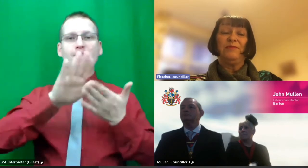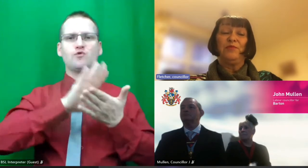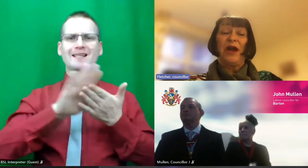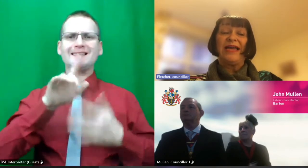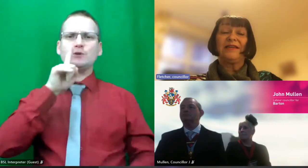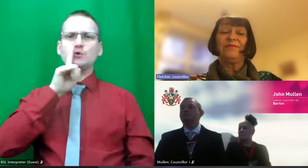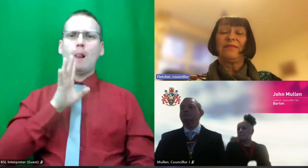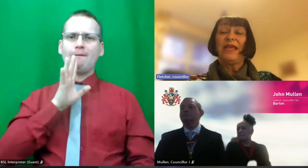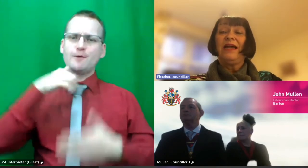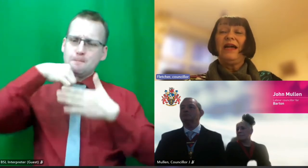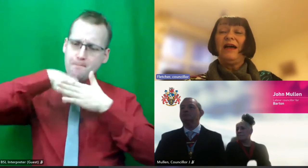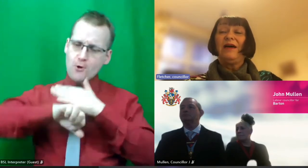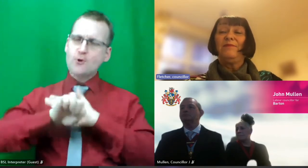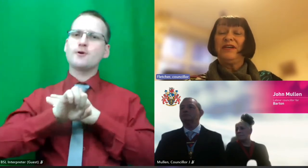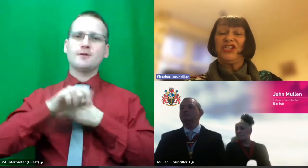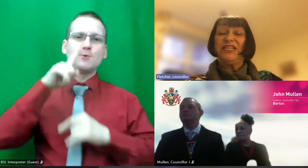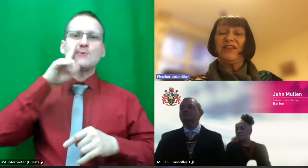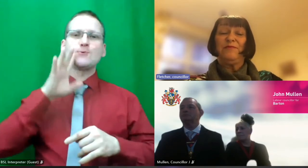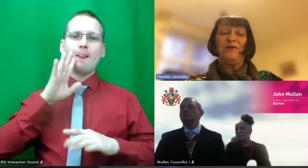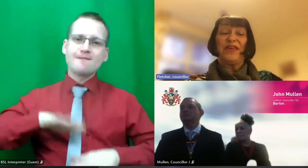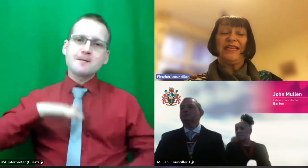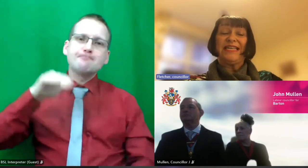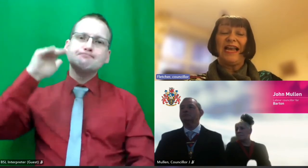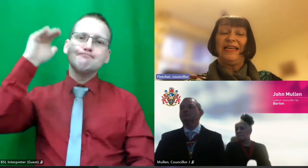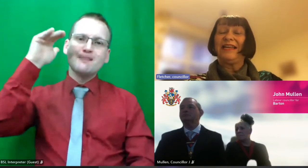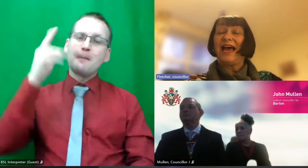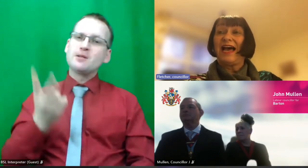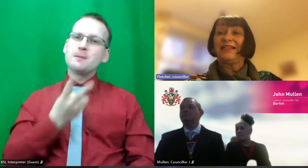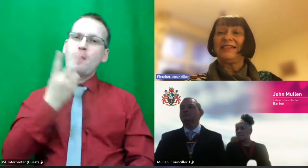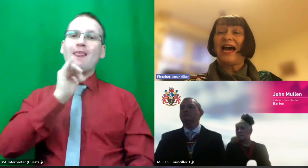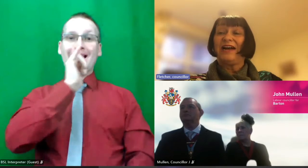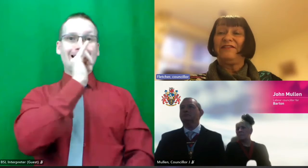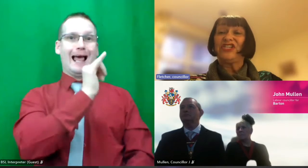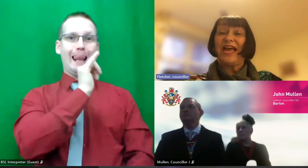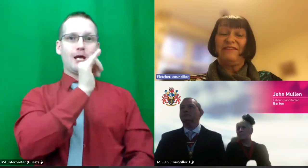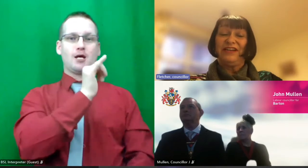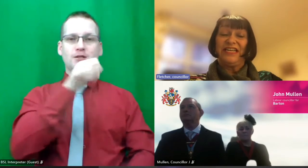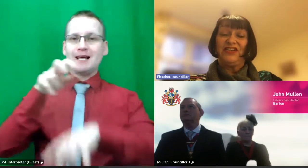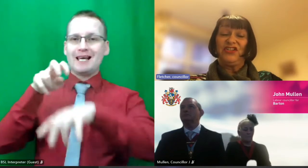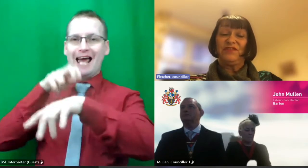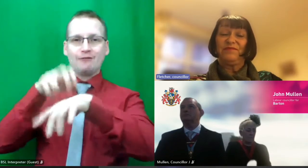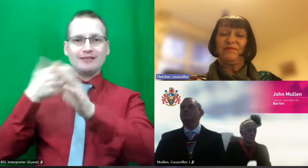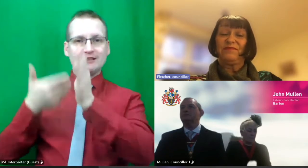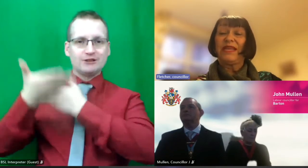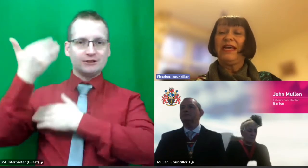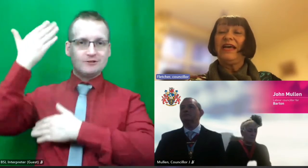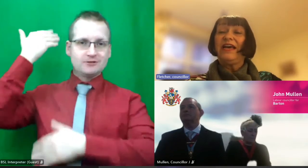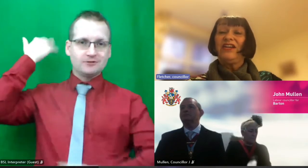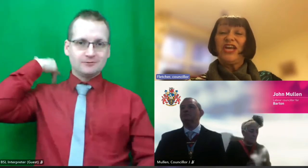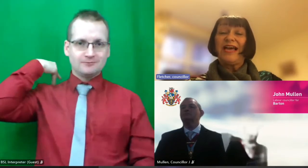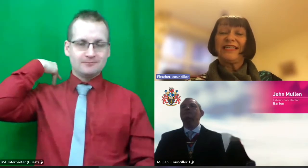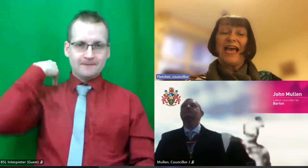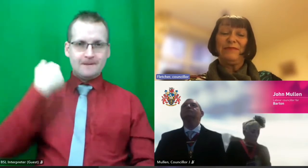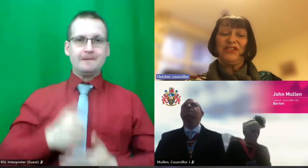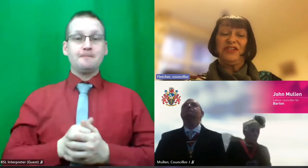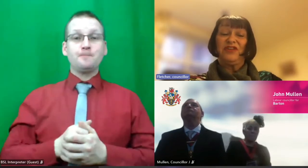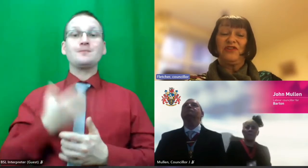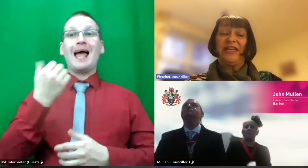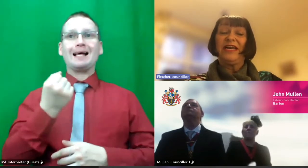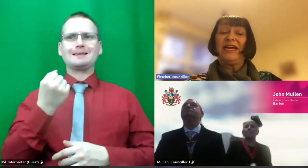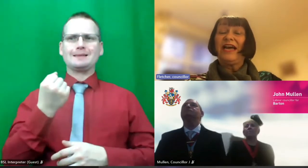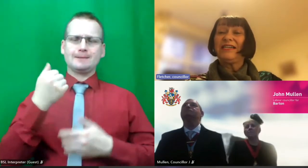Salford born and bred, but she is of both Italian and Irish heritage. She has a